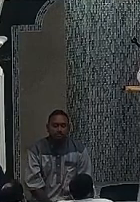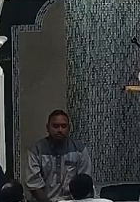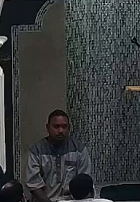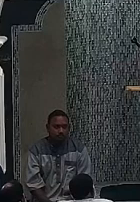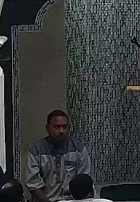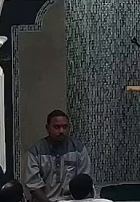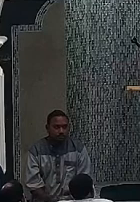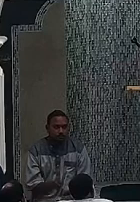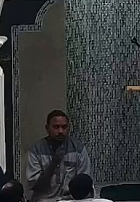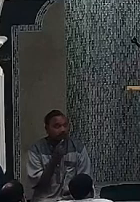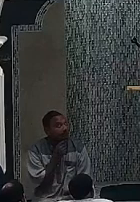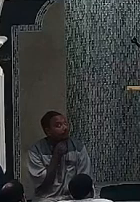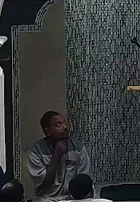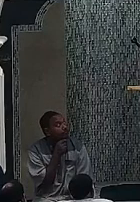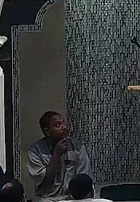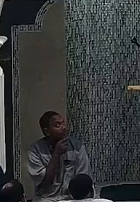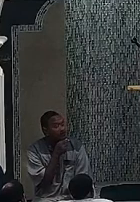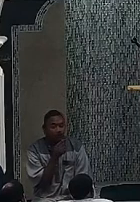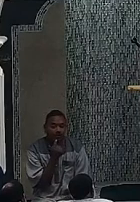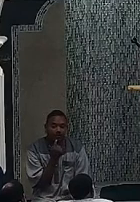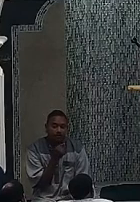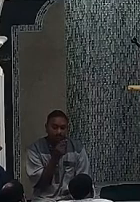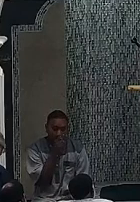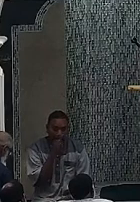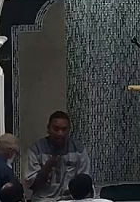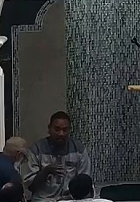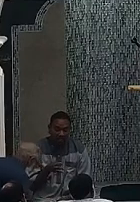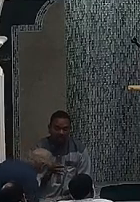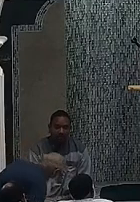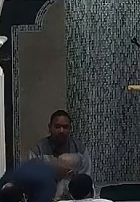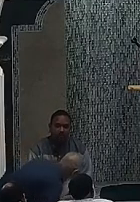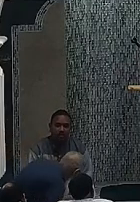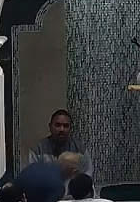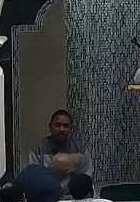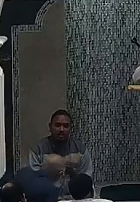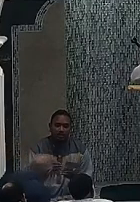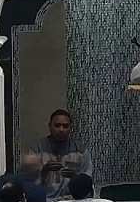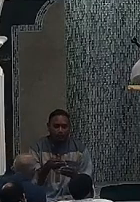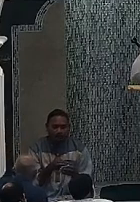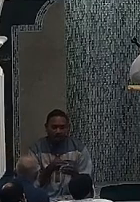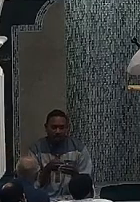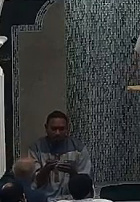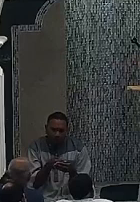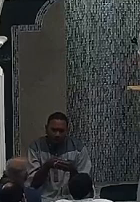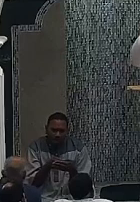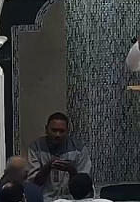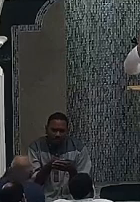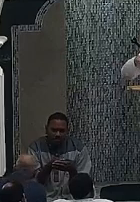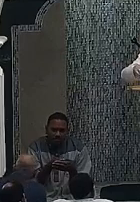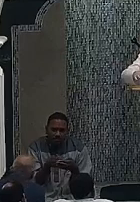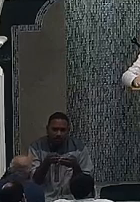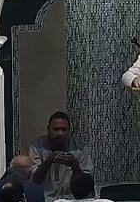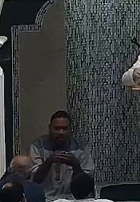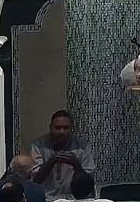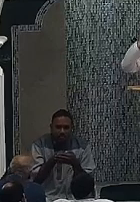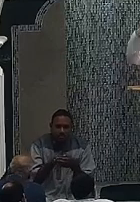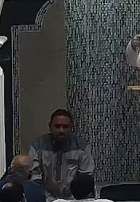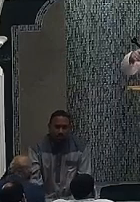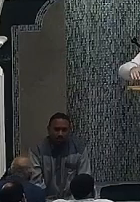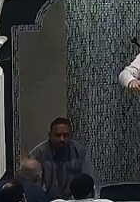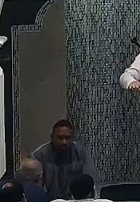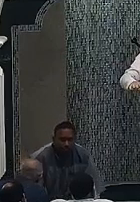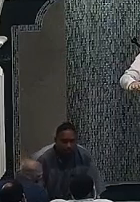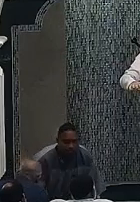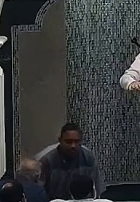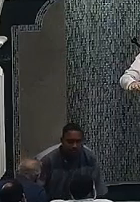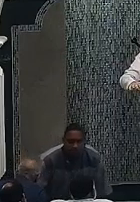secret and to also give in open, if it is to encourage others to give. So inshallah,